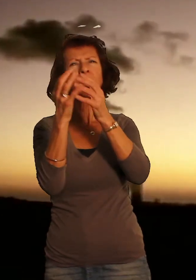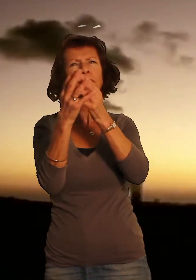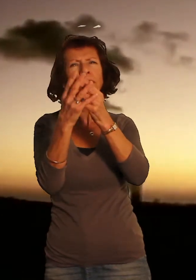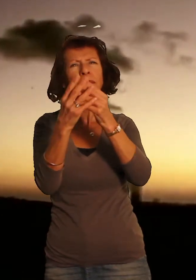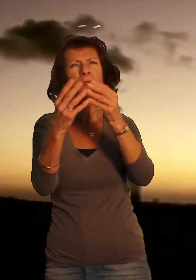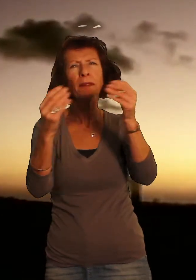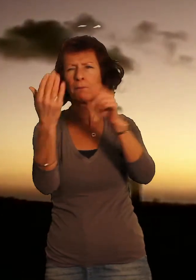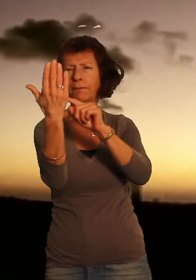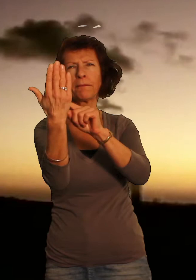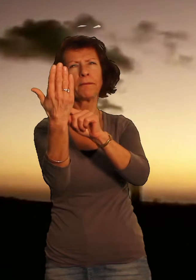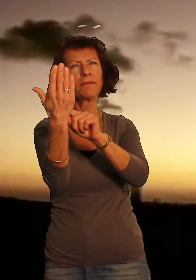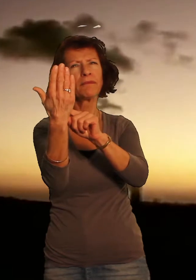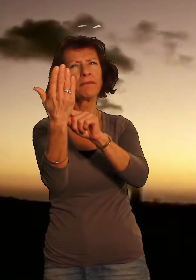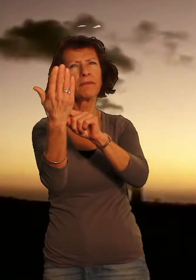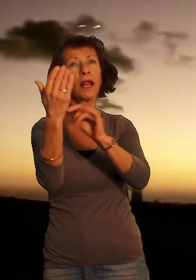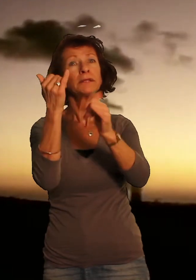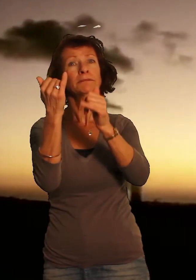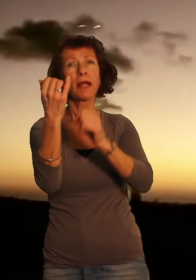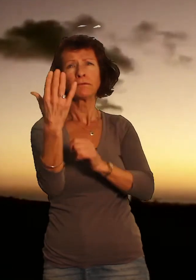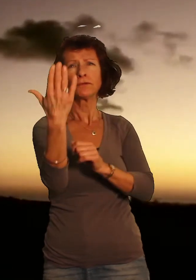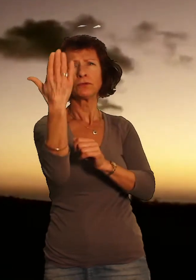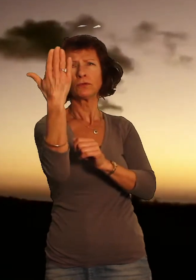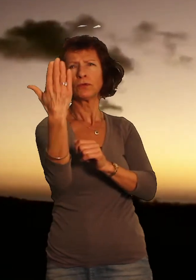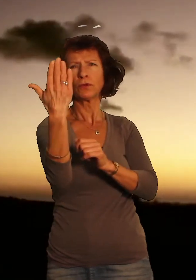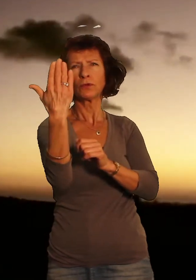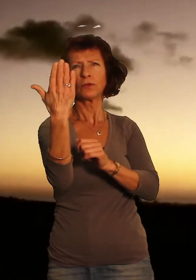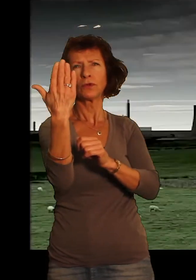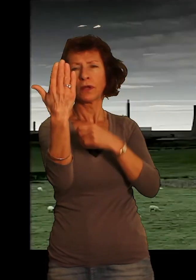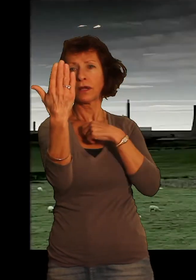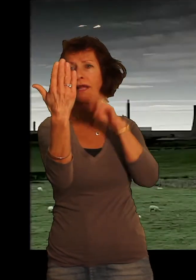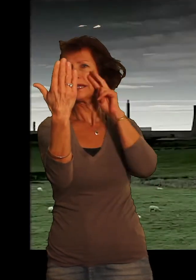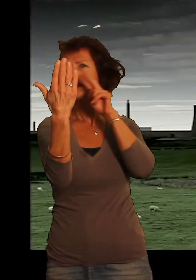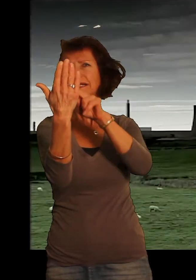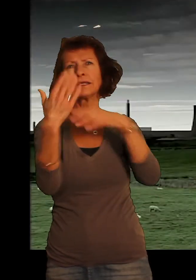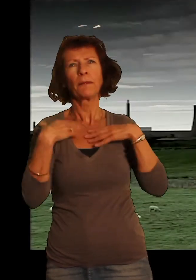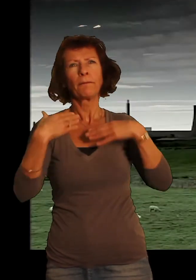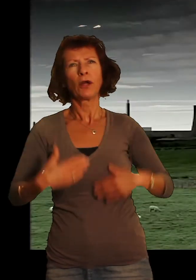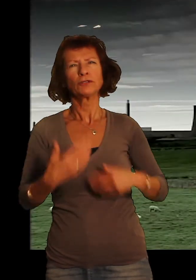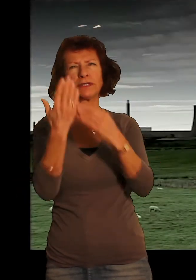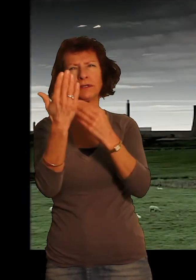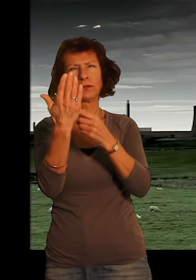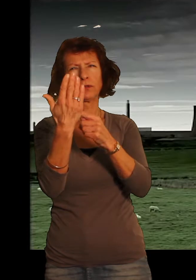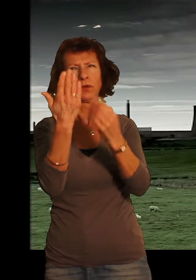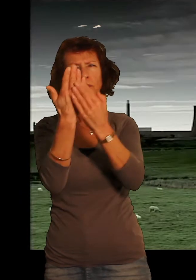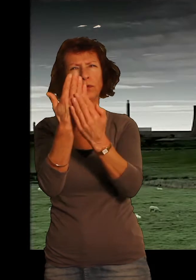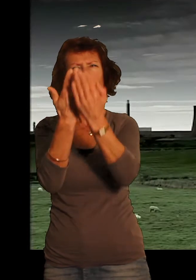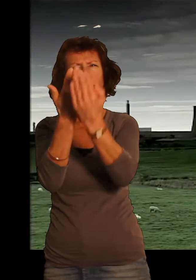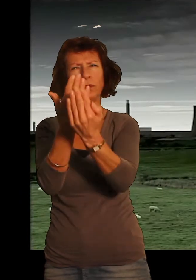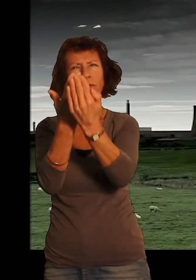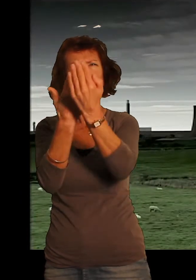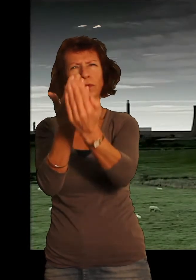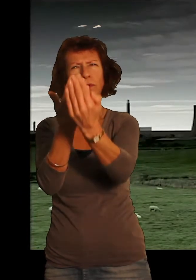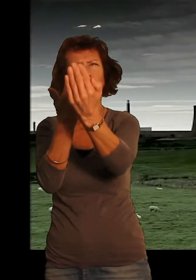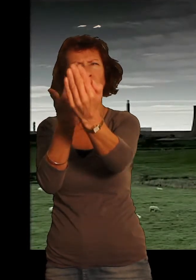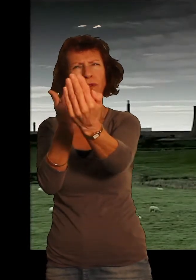From 1964, it was mainly used on commercial fuel cycles. In April 1955, the UK